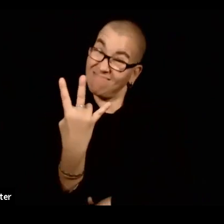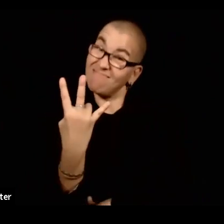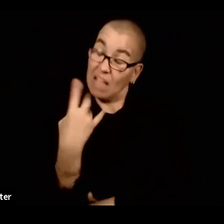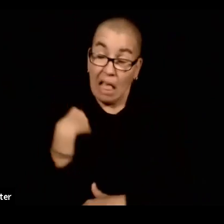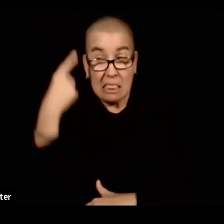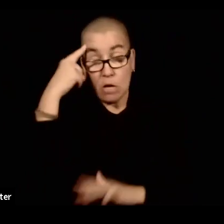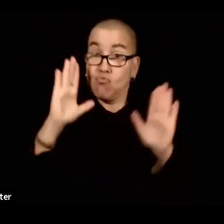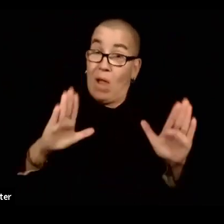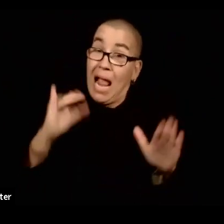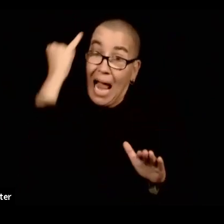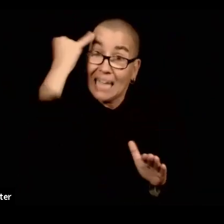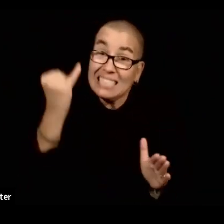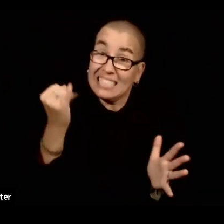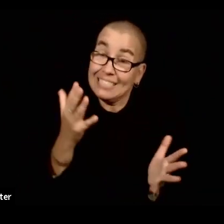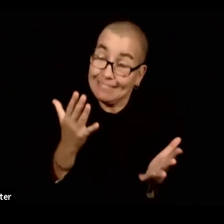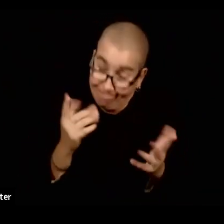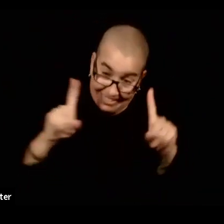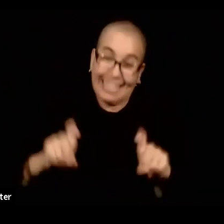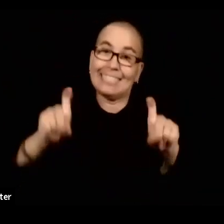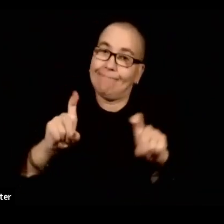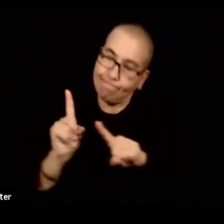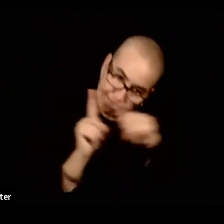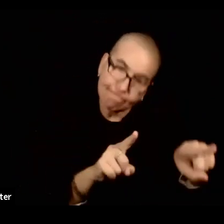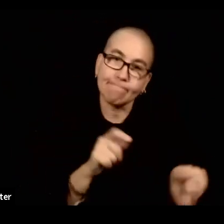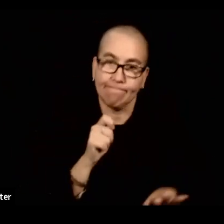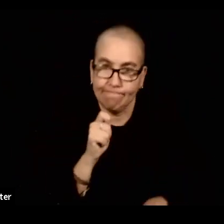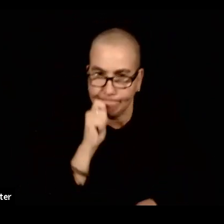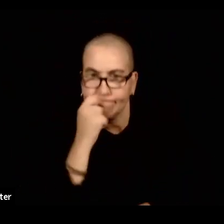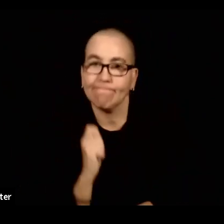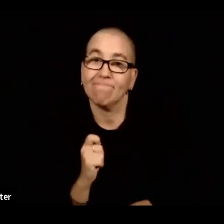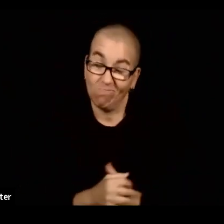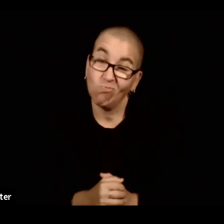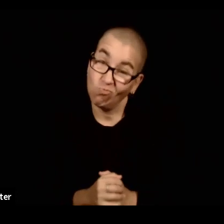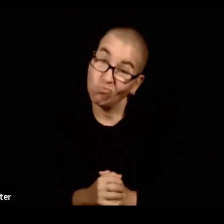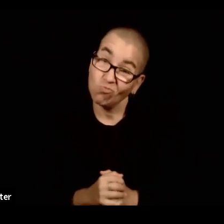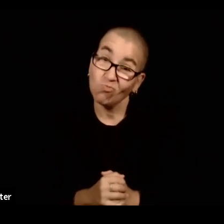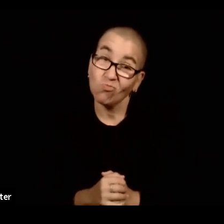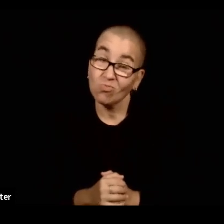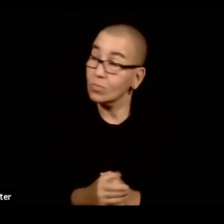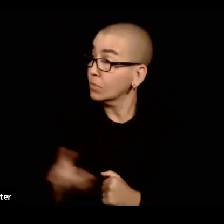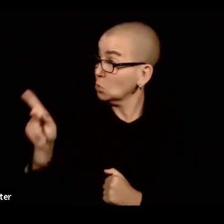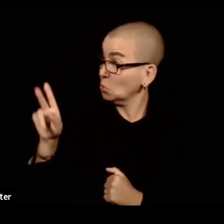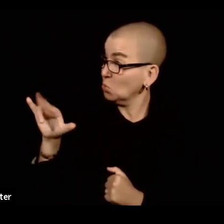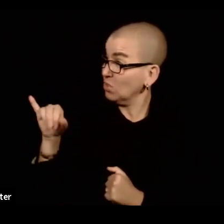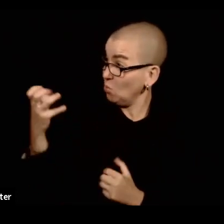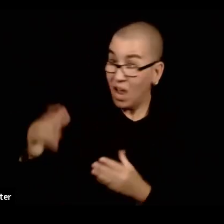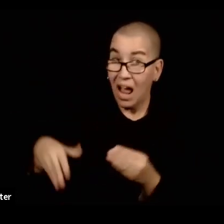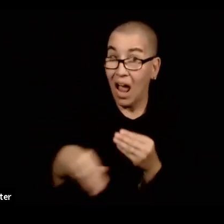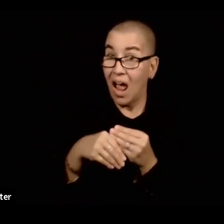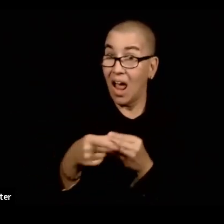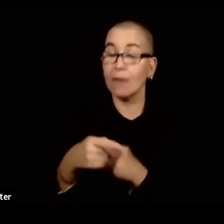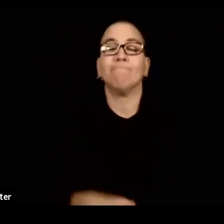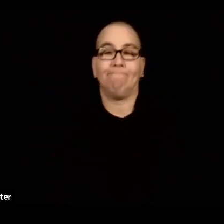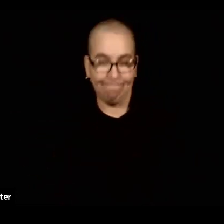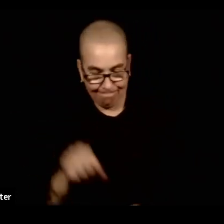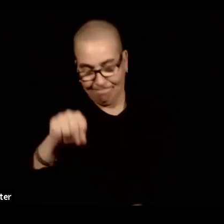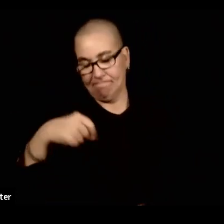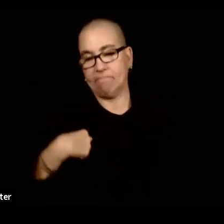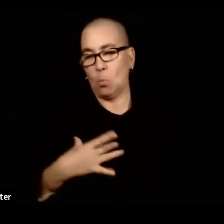anything else to add? Yeah, I would just, as you said, I would just emphasize that individuals